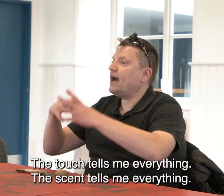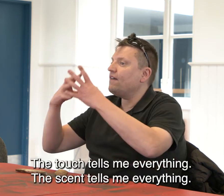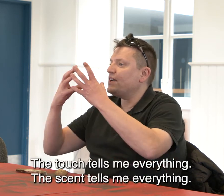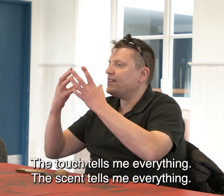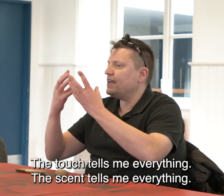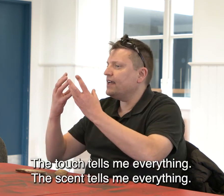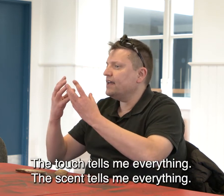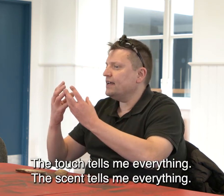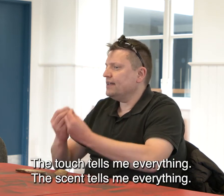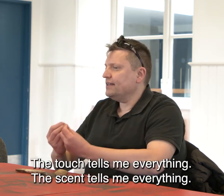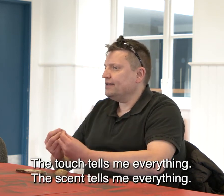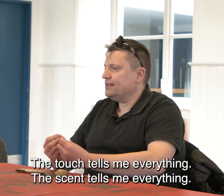The touch tells me everything.